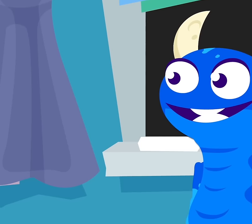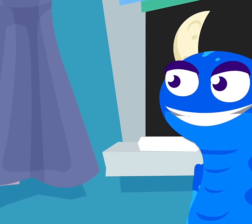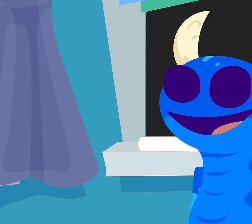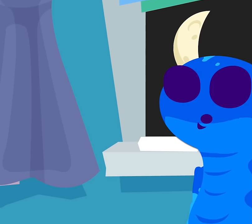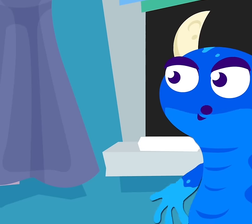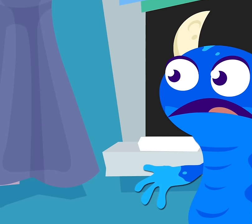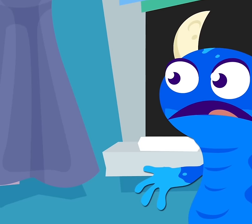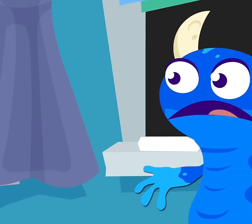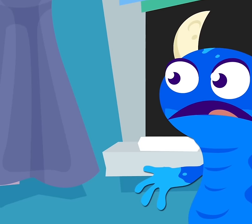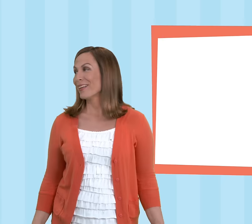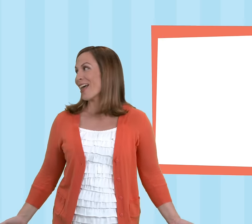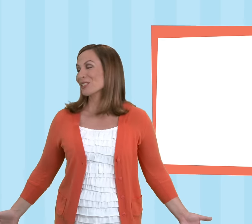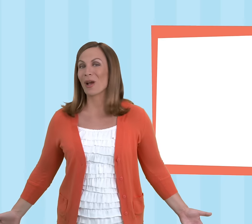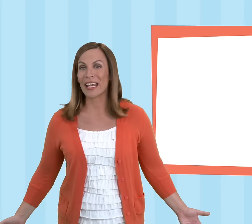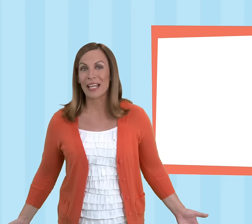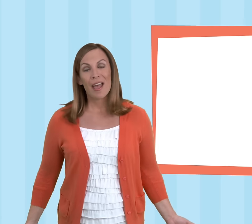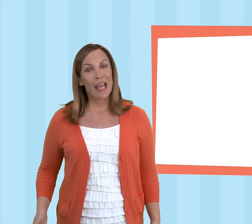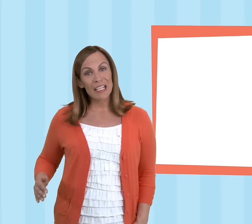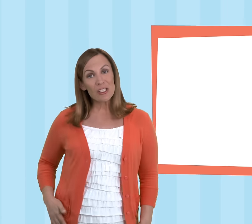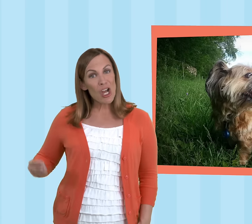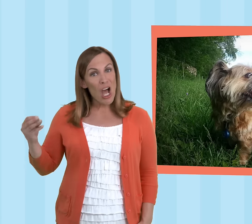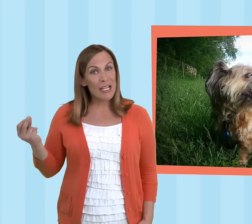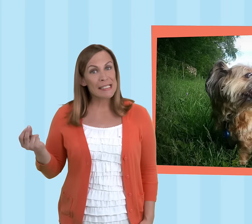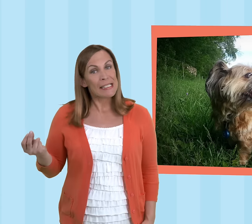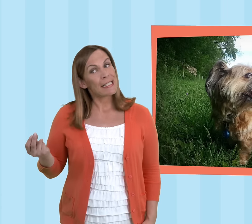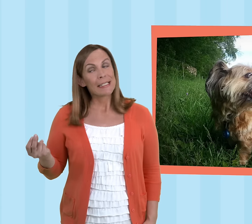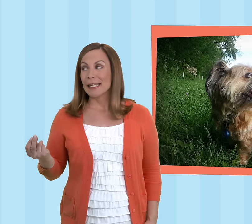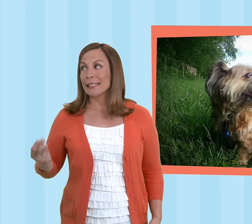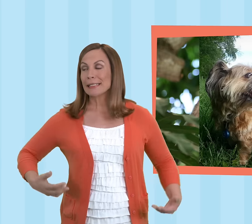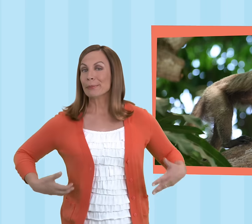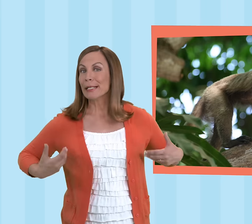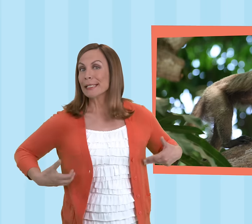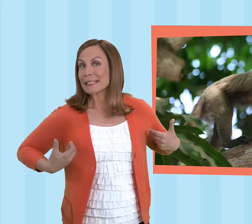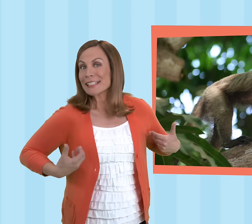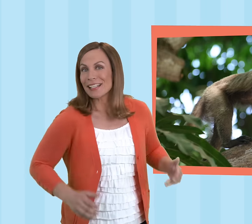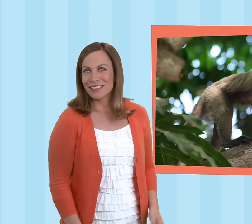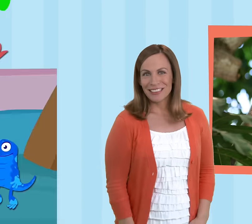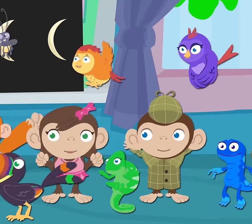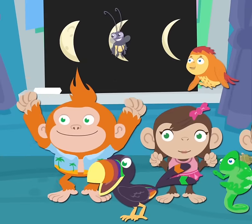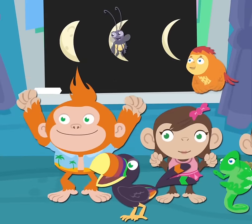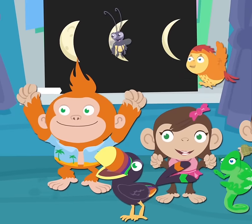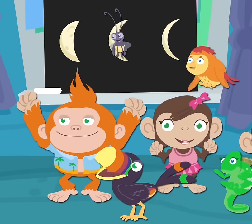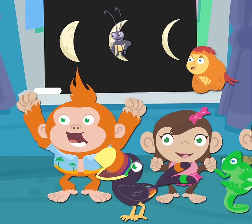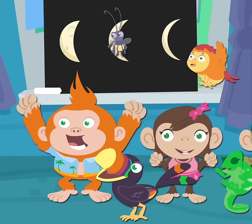Say what? That's right. And even dogs and monkeys. No